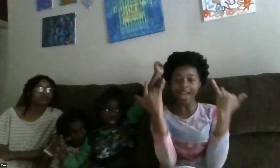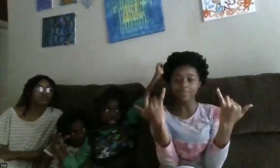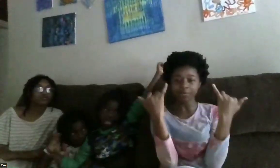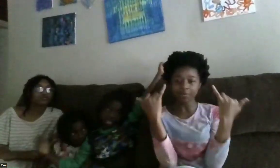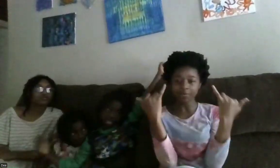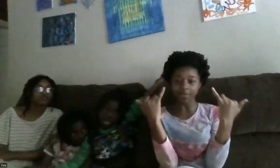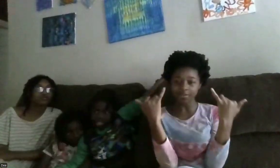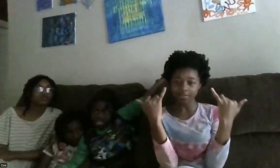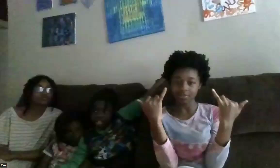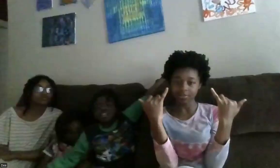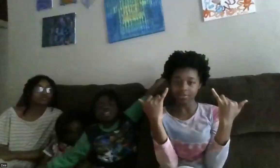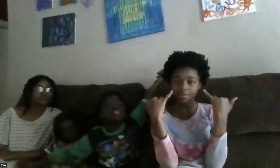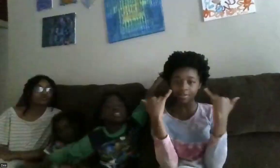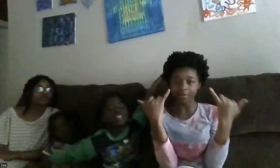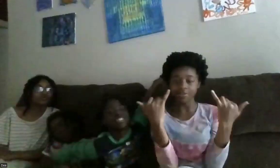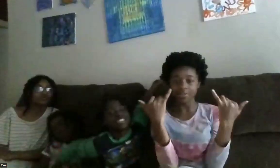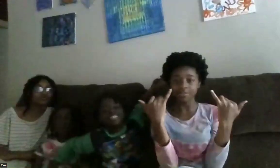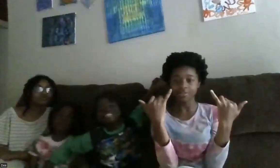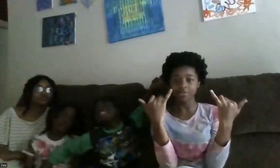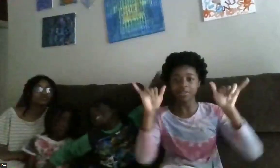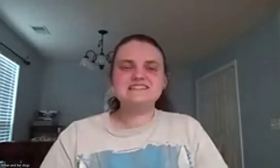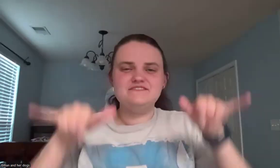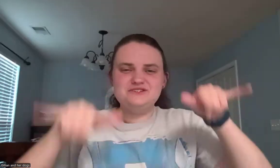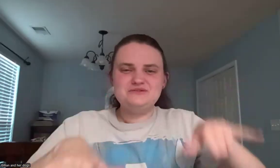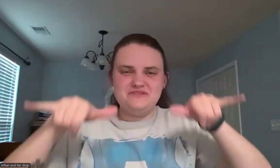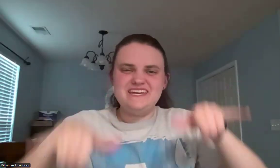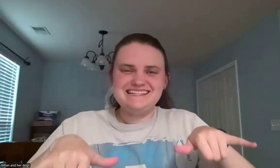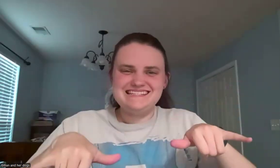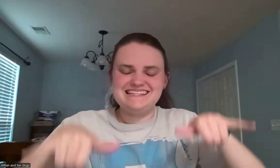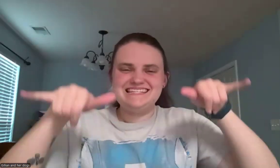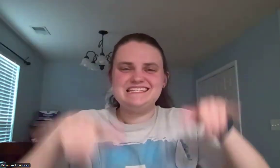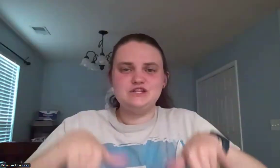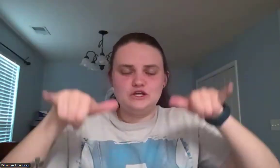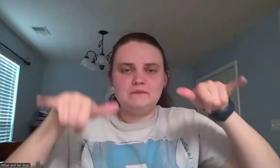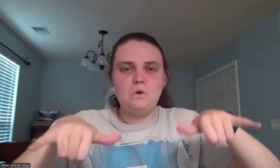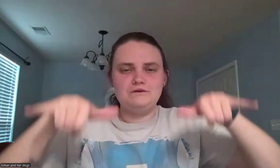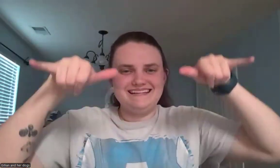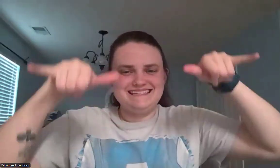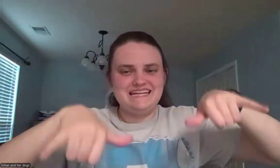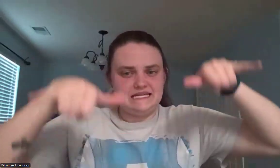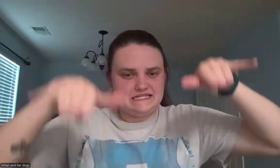be facing the Good person, thing. or can Yes, it be like, if you do this, this is looking more like